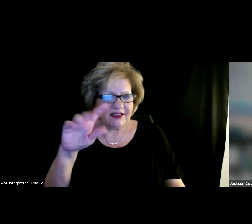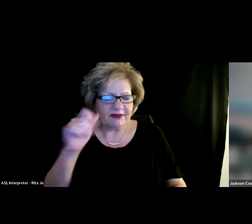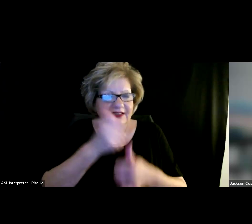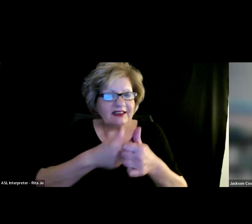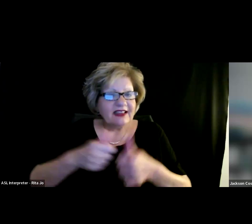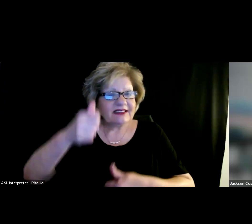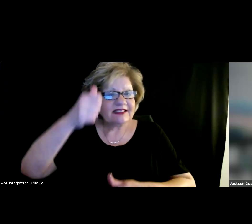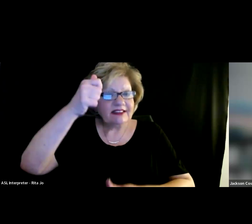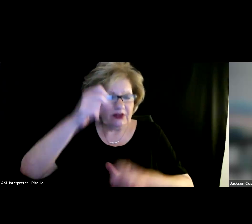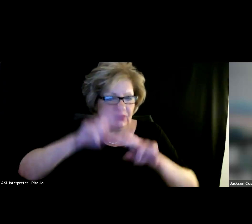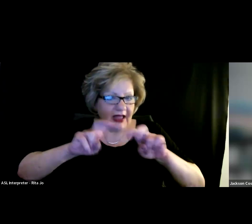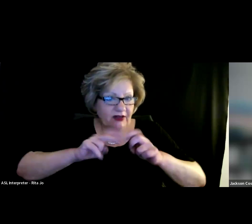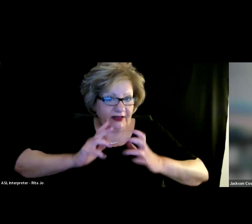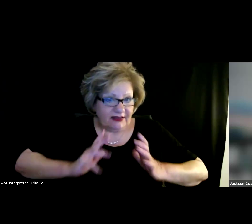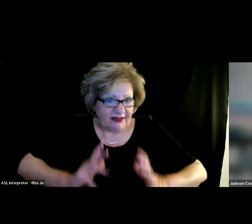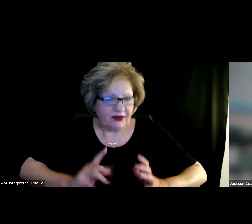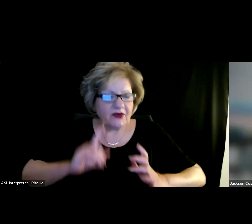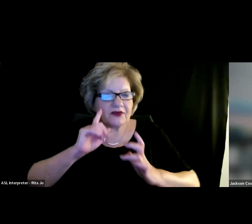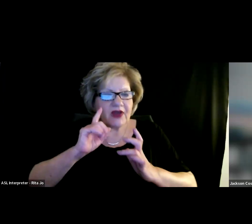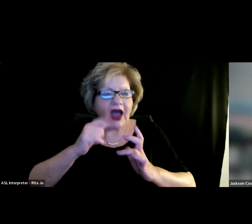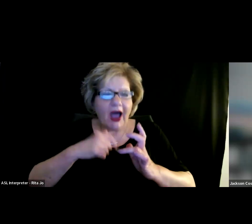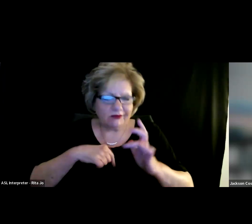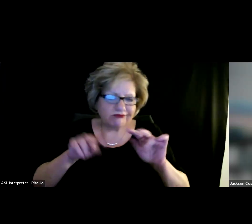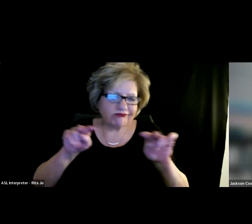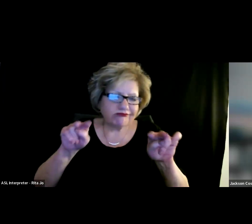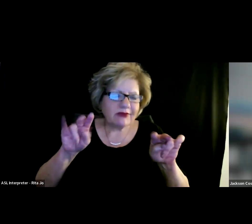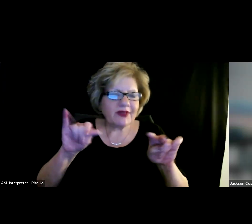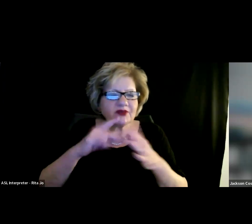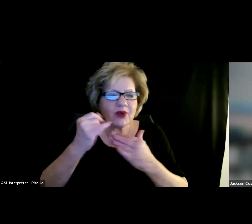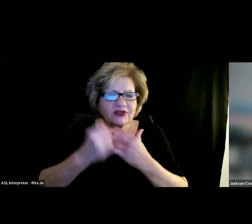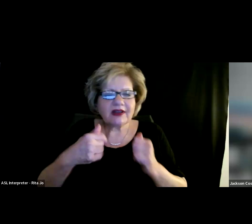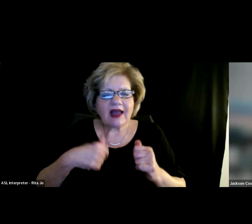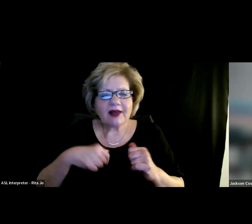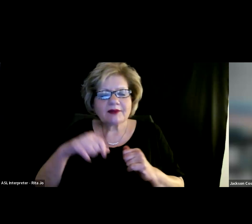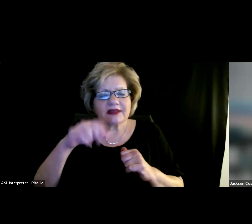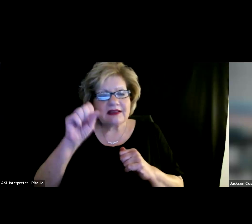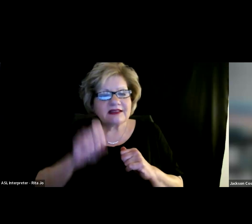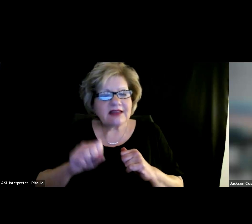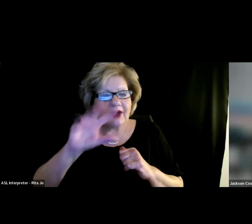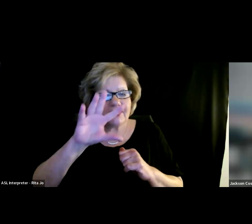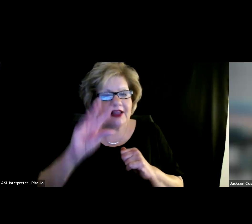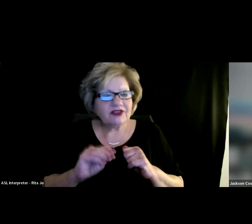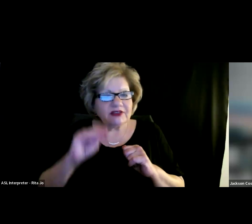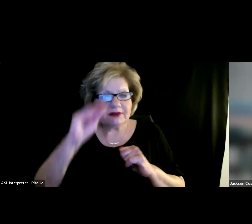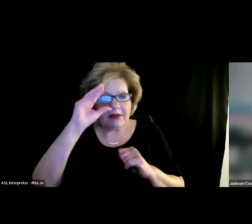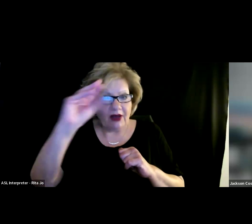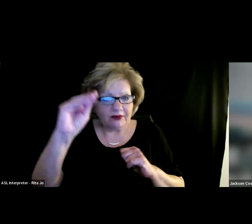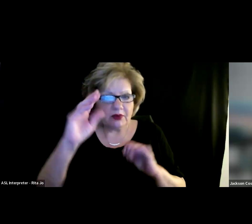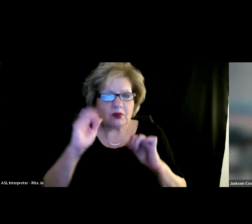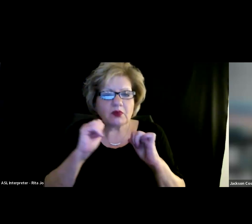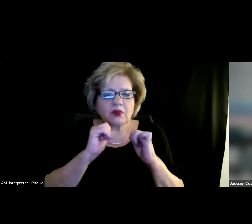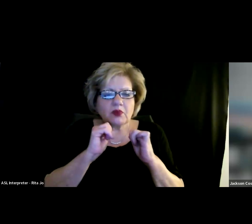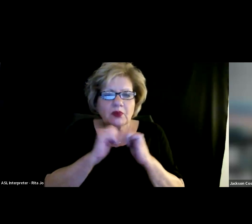I oversee this project. I'm a South Asian male with black hair and brown eyes, and I'm currently wearing a white shirt with blue stripes and